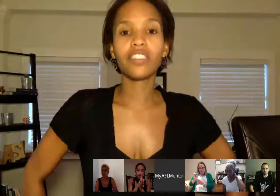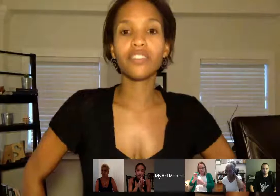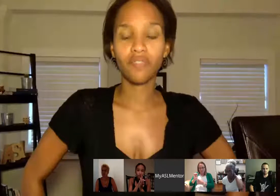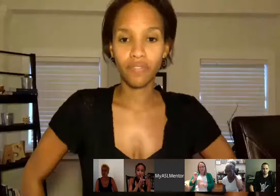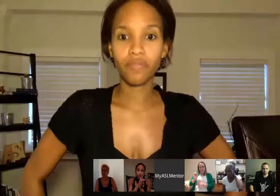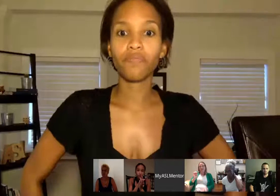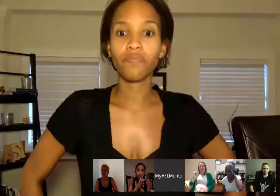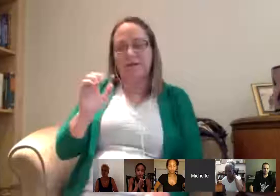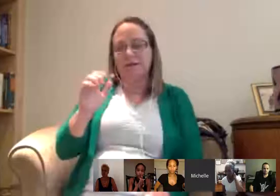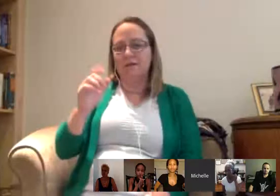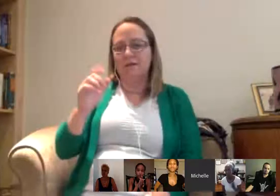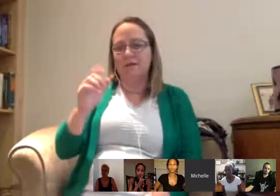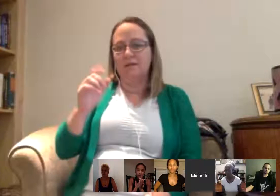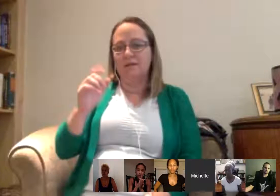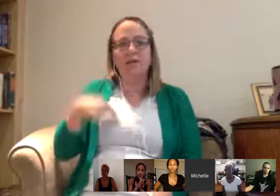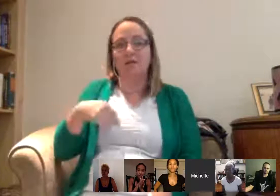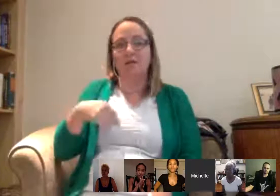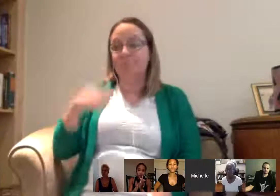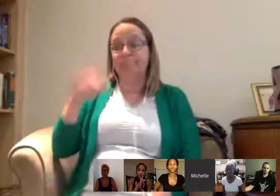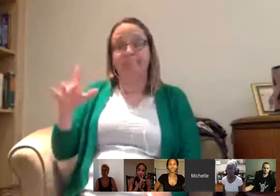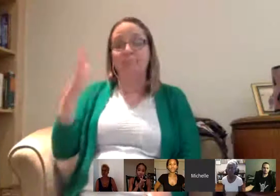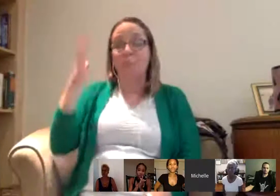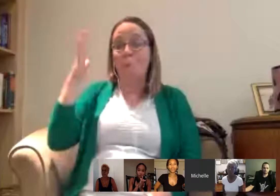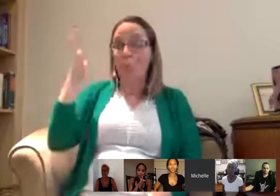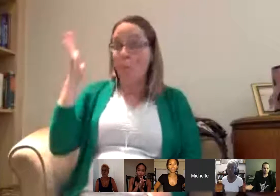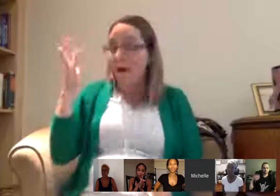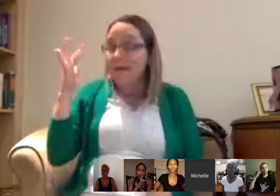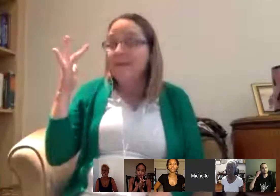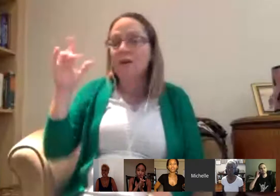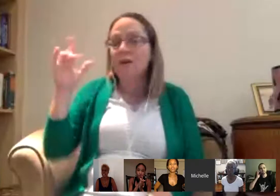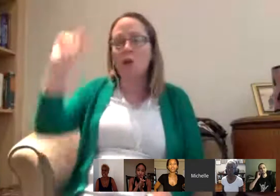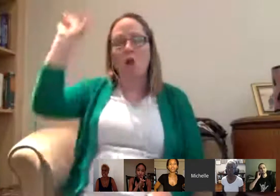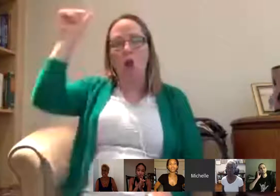Yes. Okay, because I was thinking.